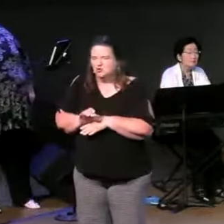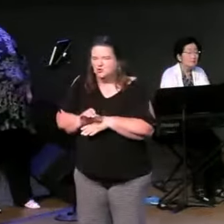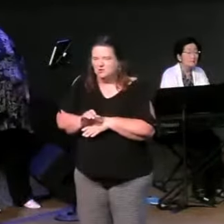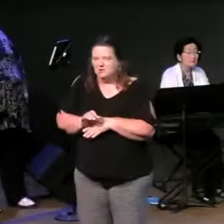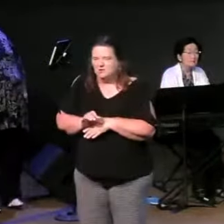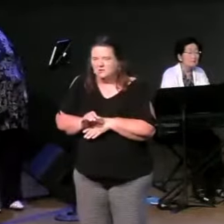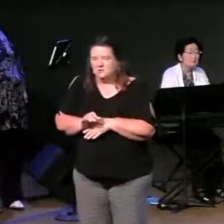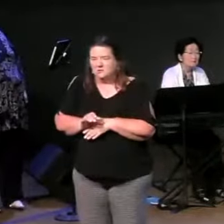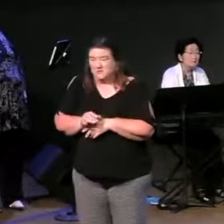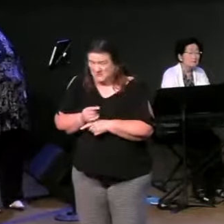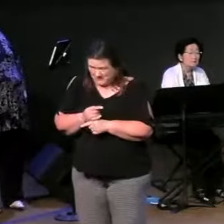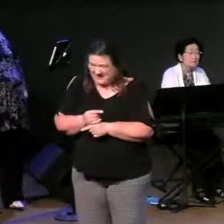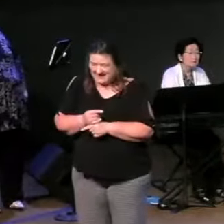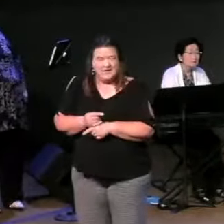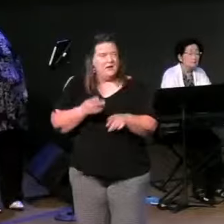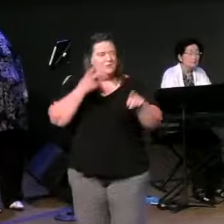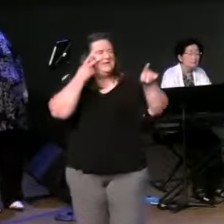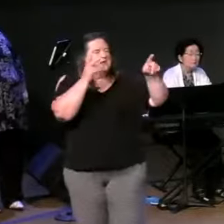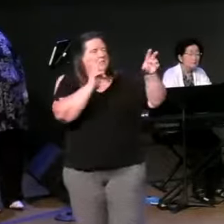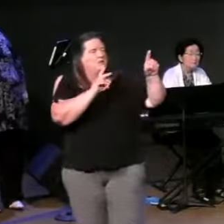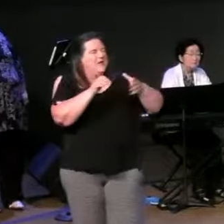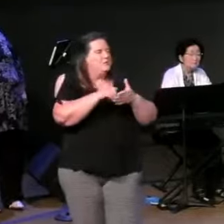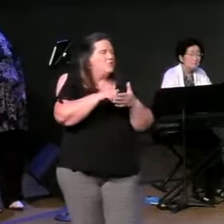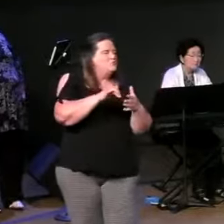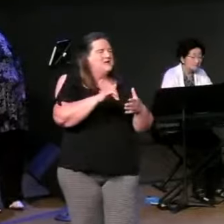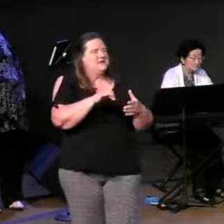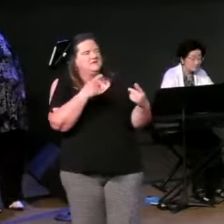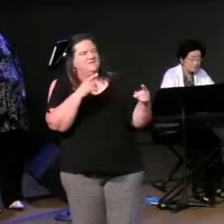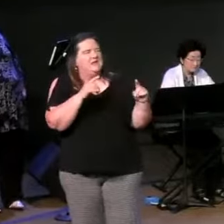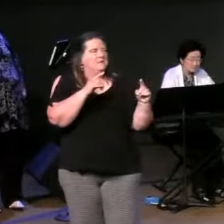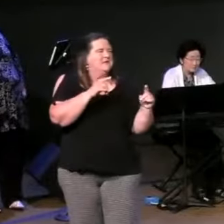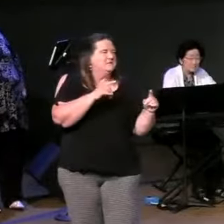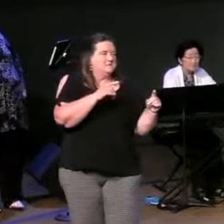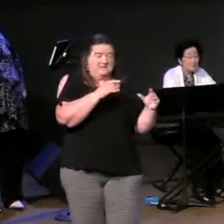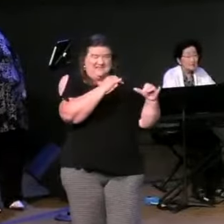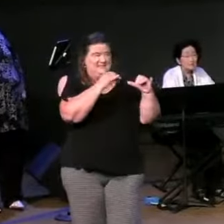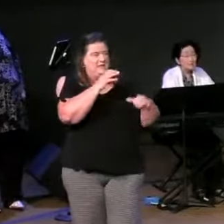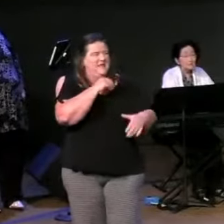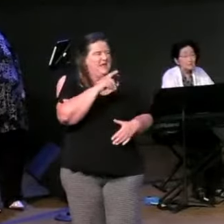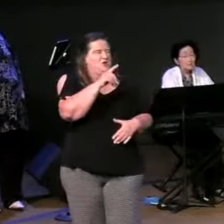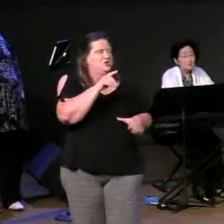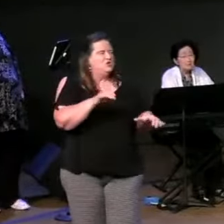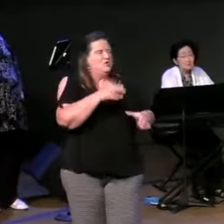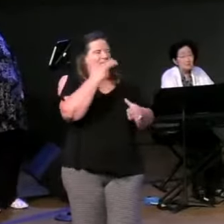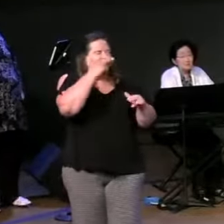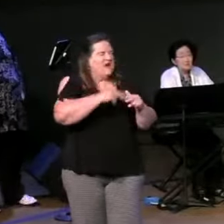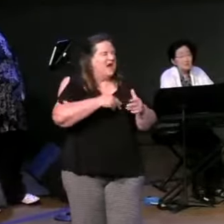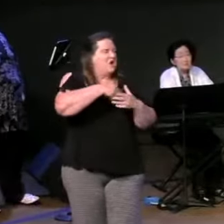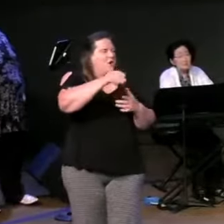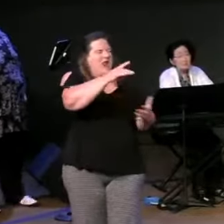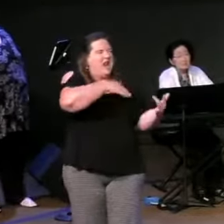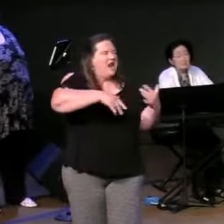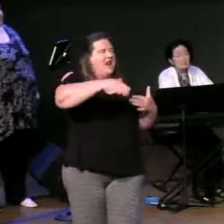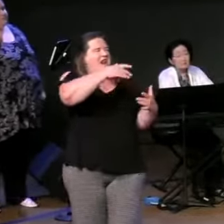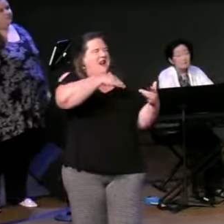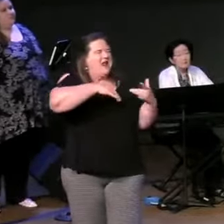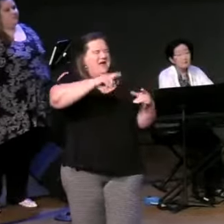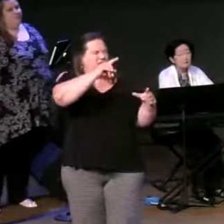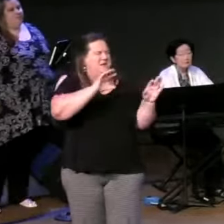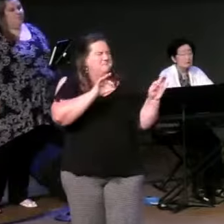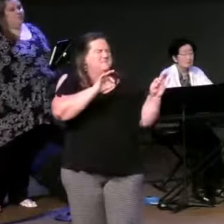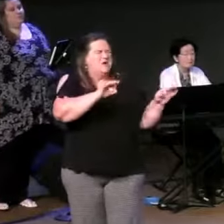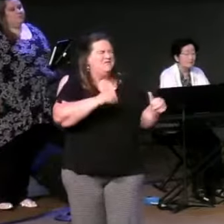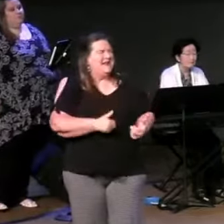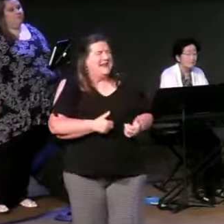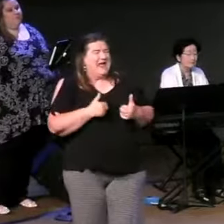and getting, I seem like all the people, all of my aged people going out and doing fun things and seeming like they have it all